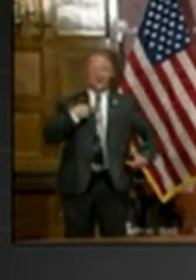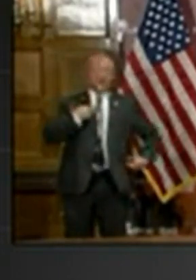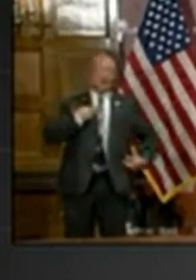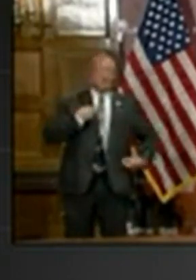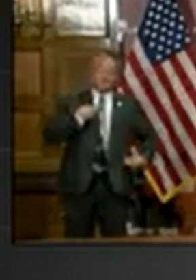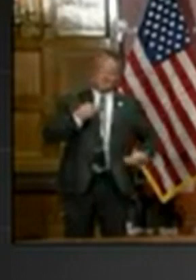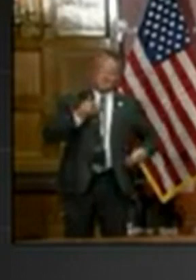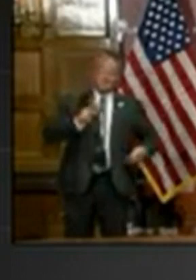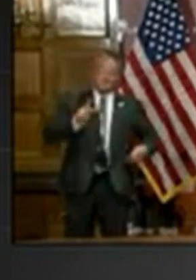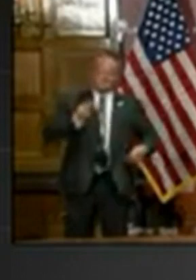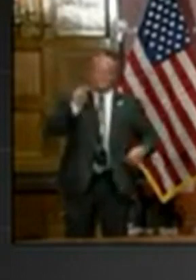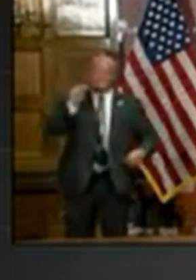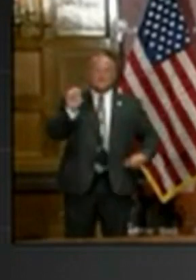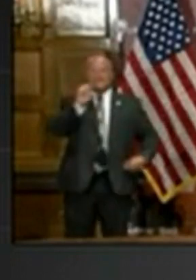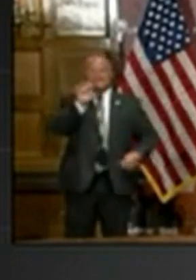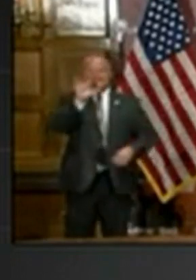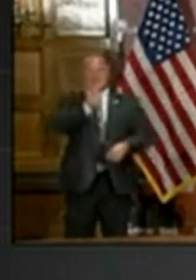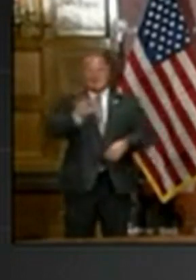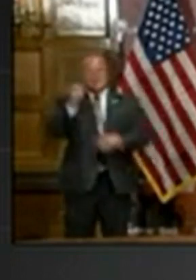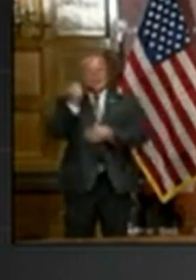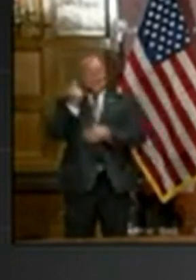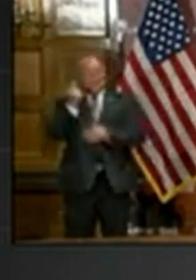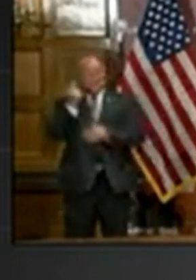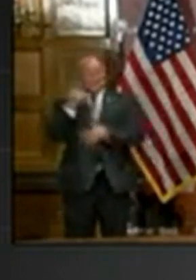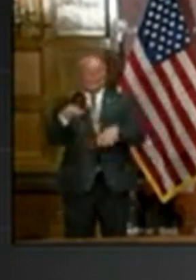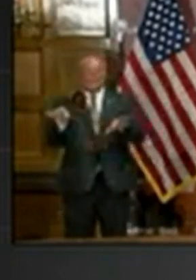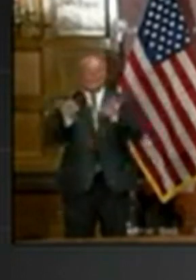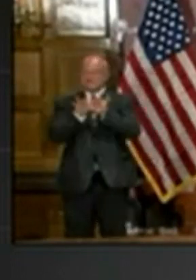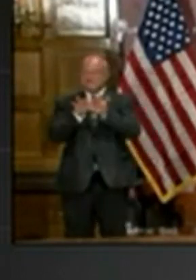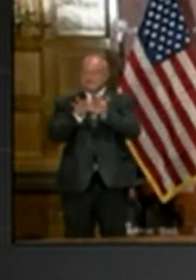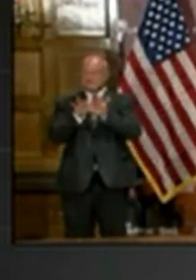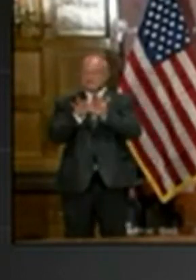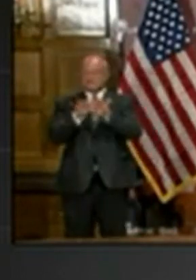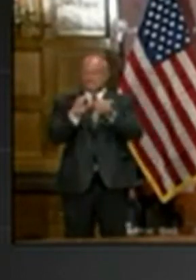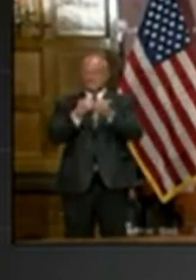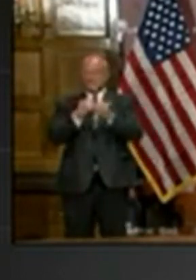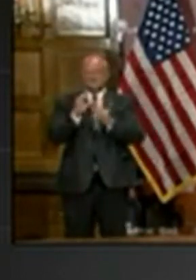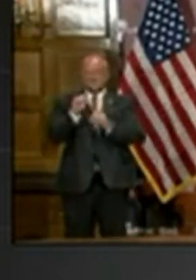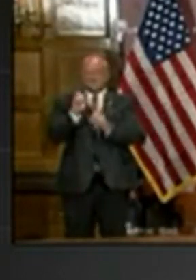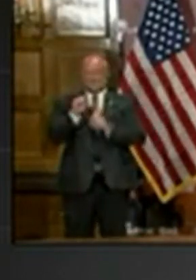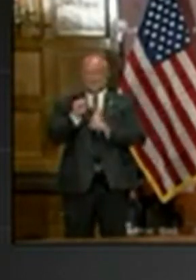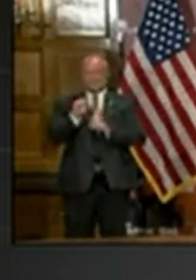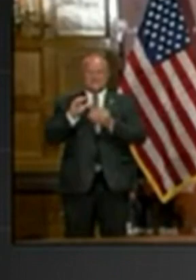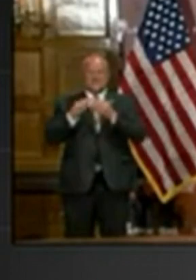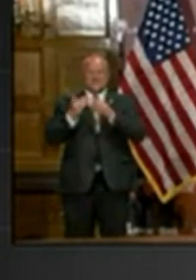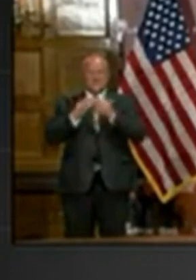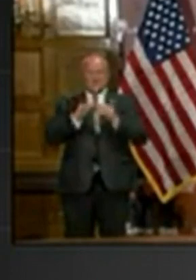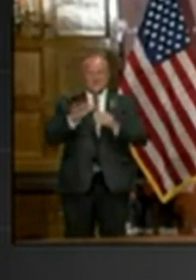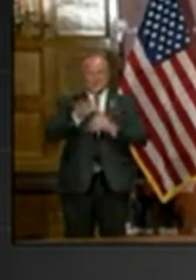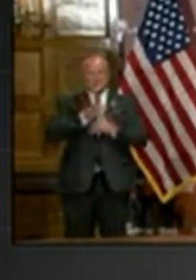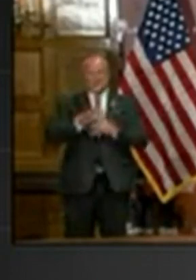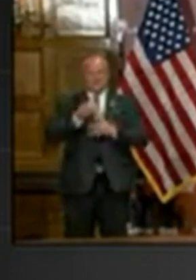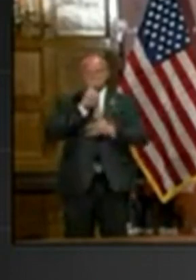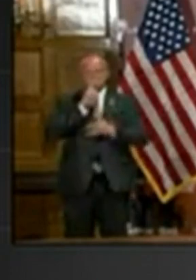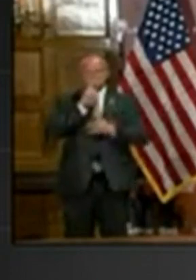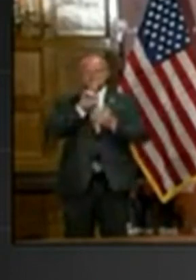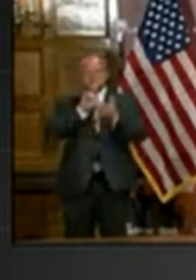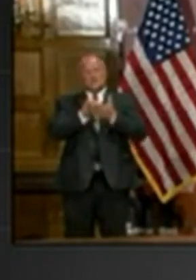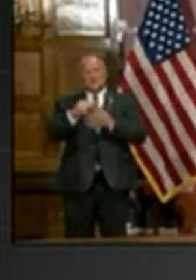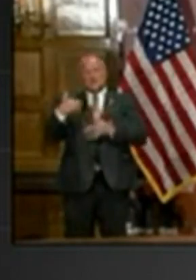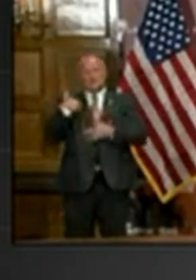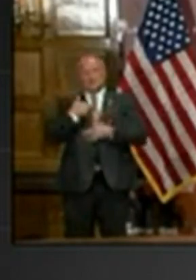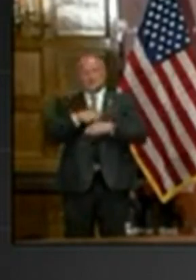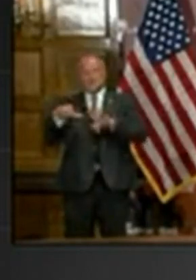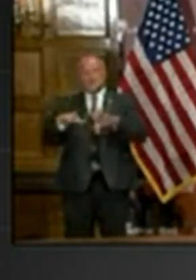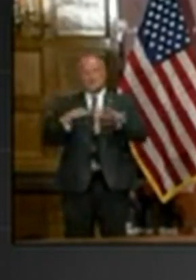urge everyone in the Northeast region to understand the seriousness of it, the number of cases that are in your community, and to make sure that we